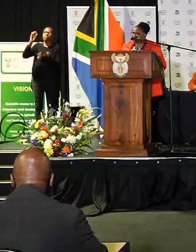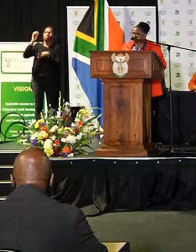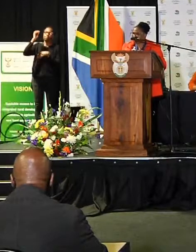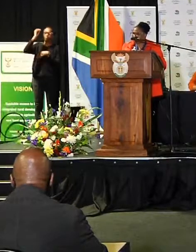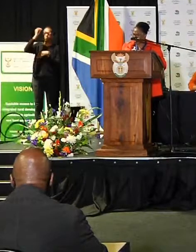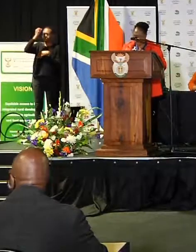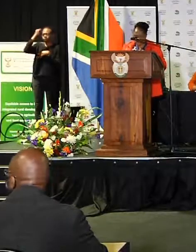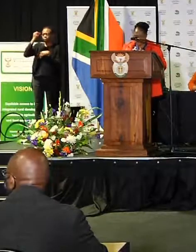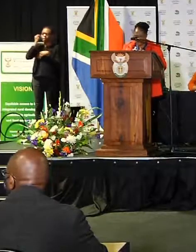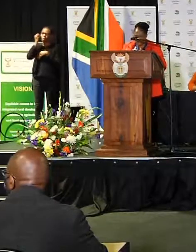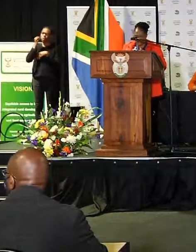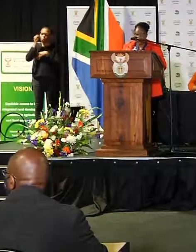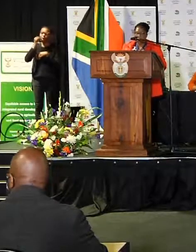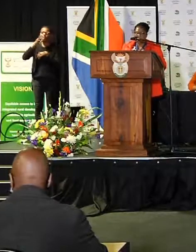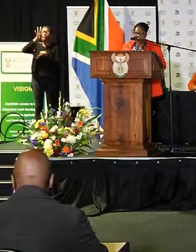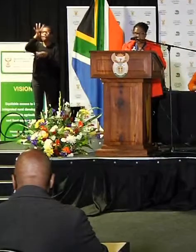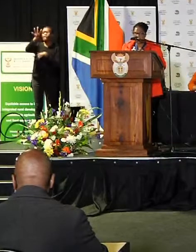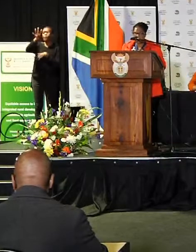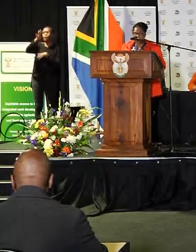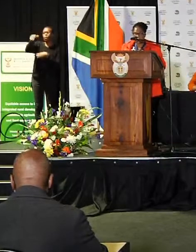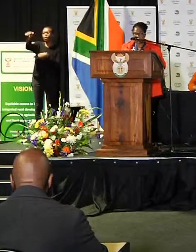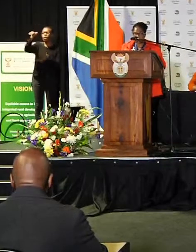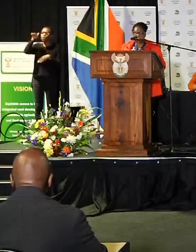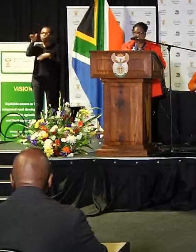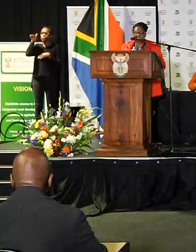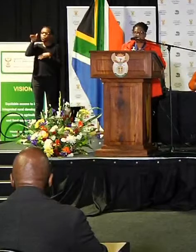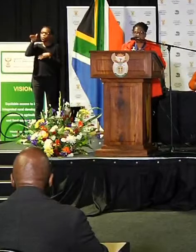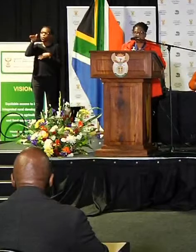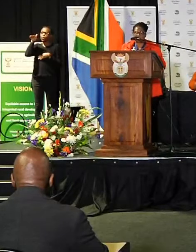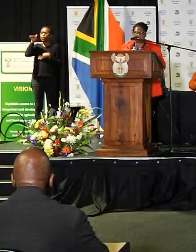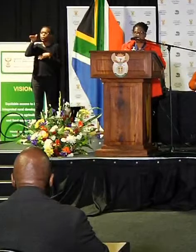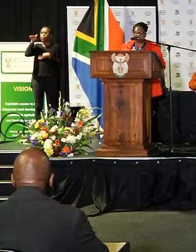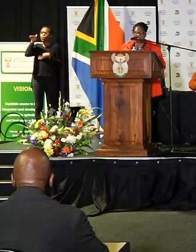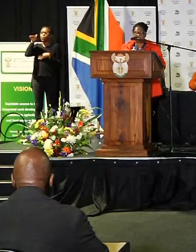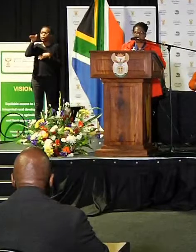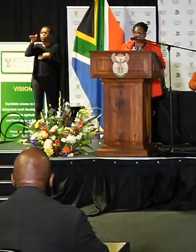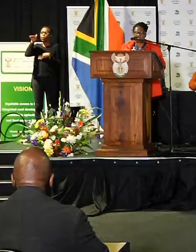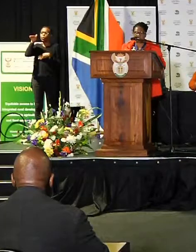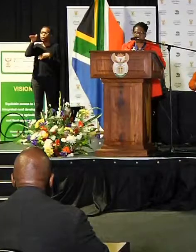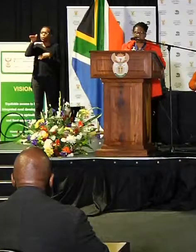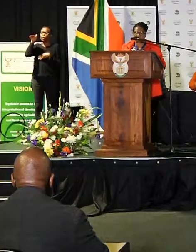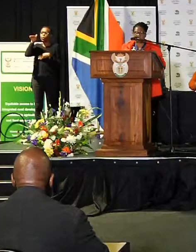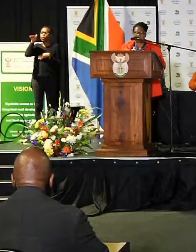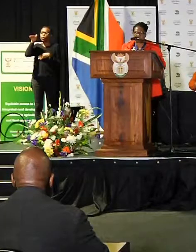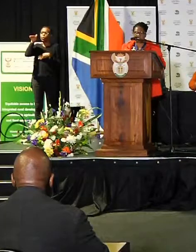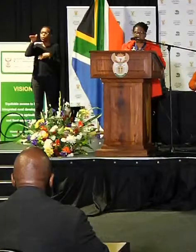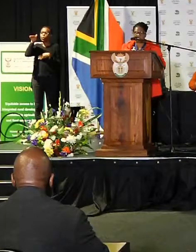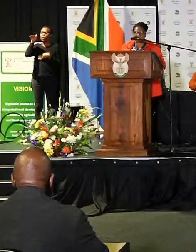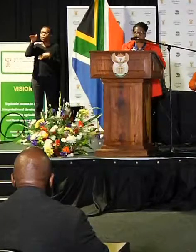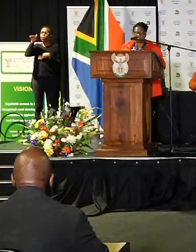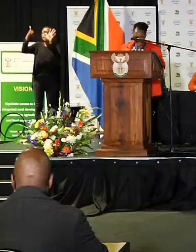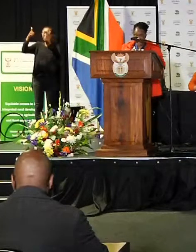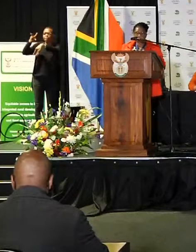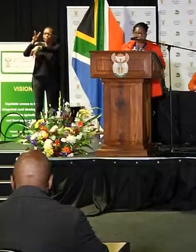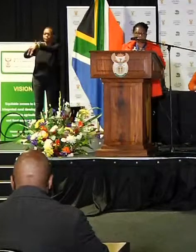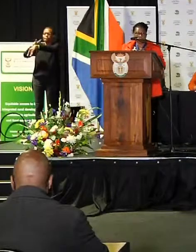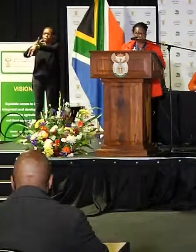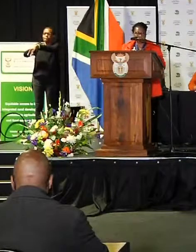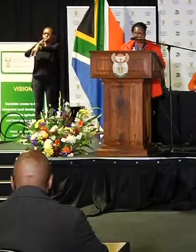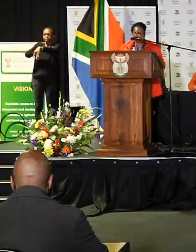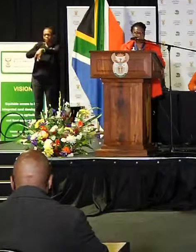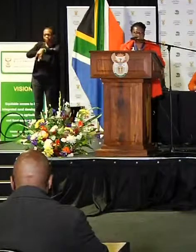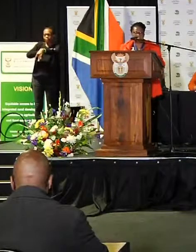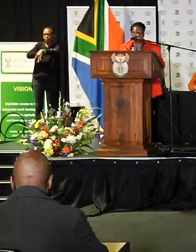channel 4 is Zulu, channel 5 is Ndebele, channel 6 is Venda, and